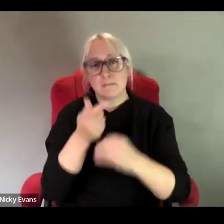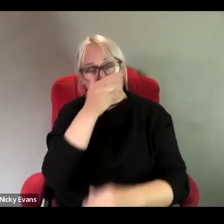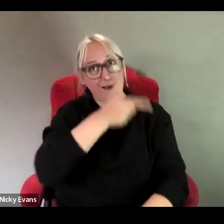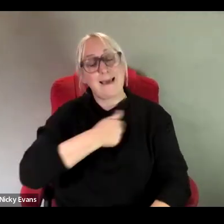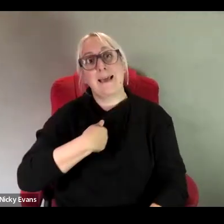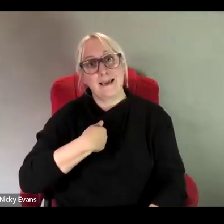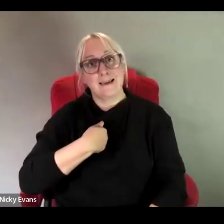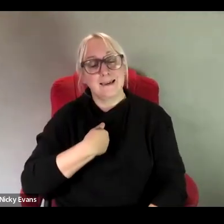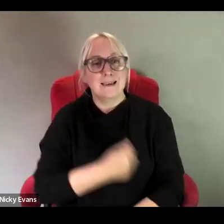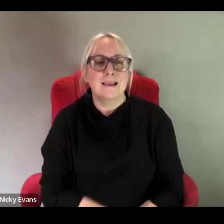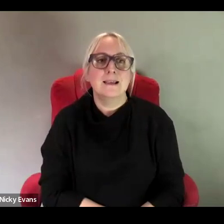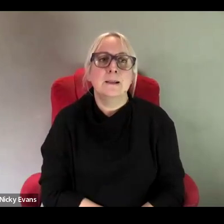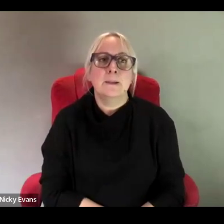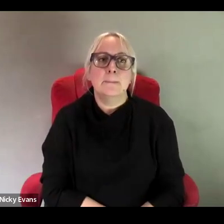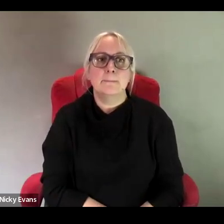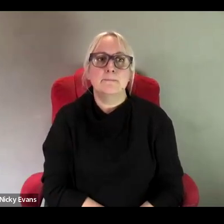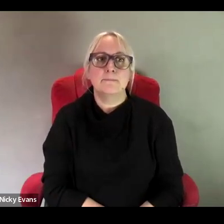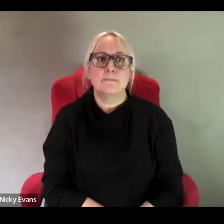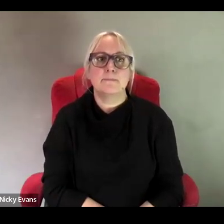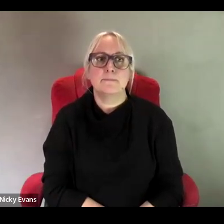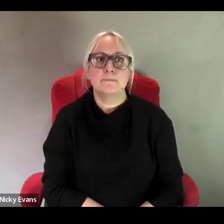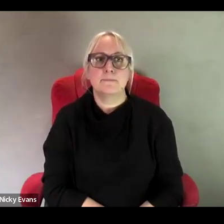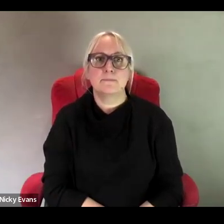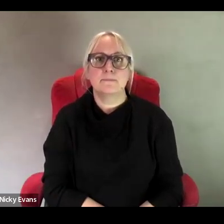I think that there's